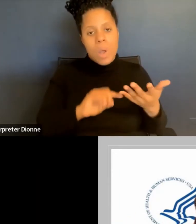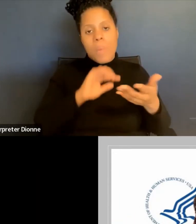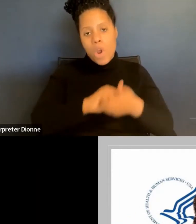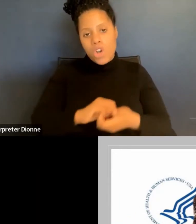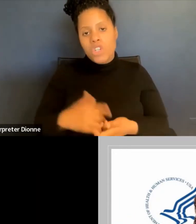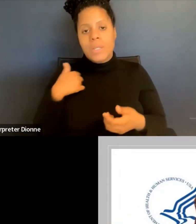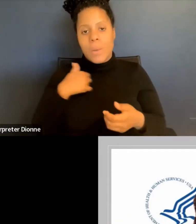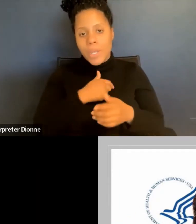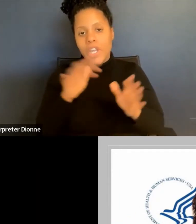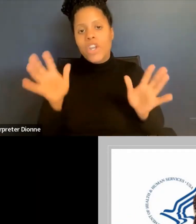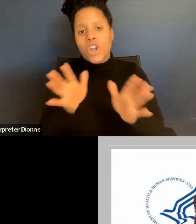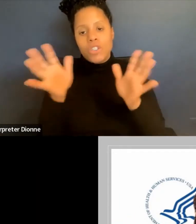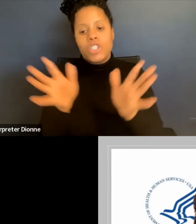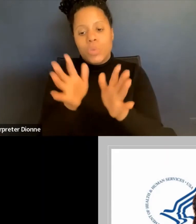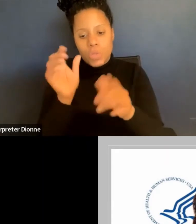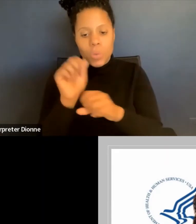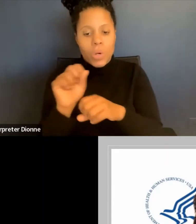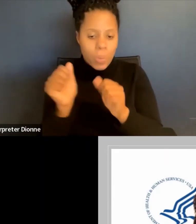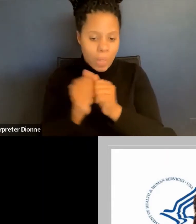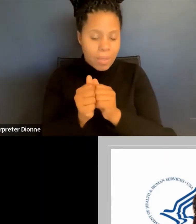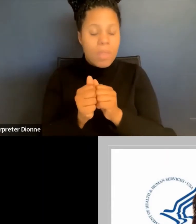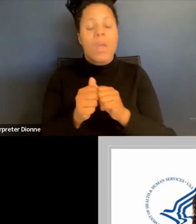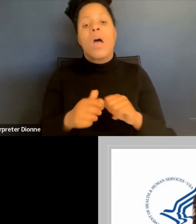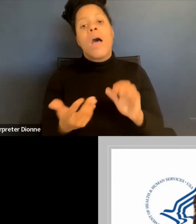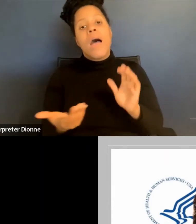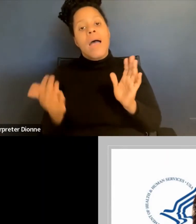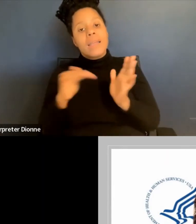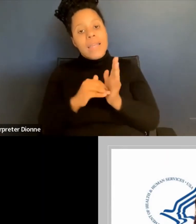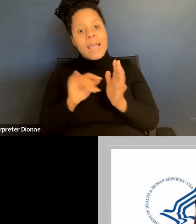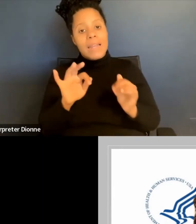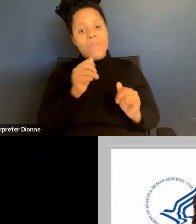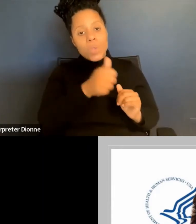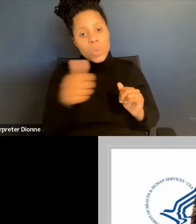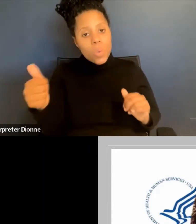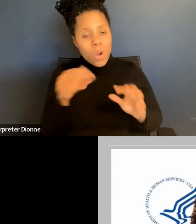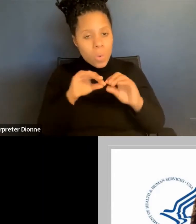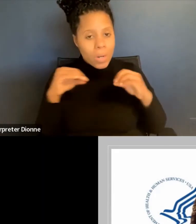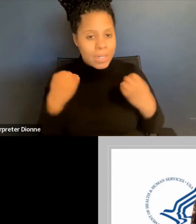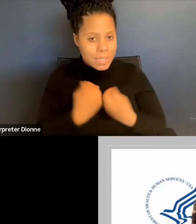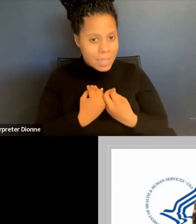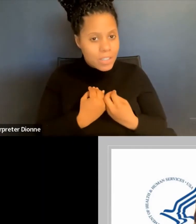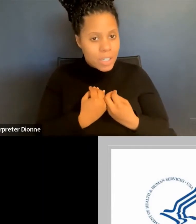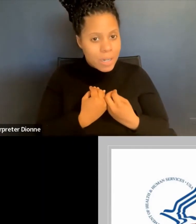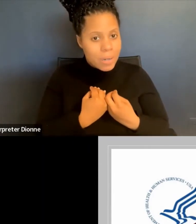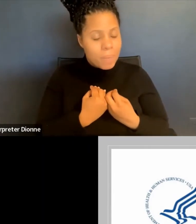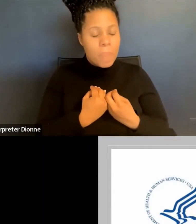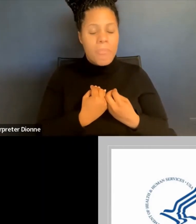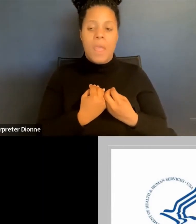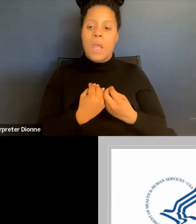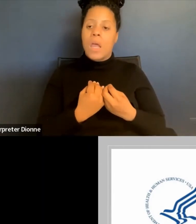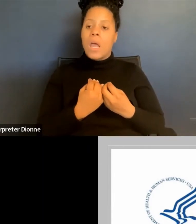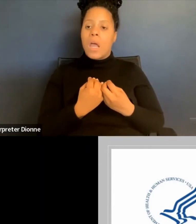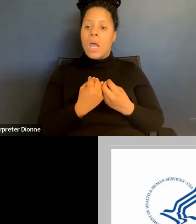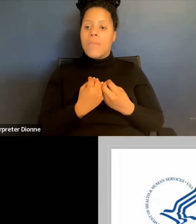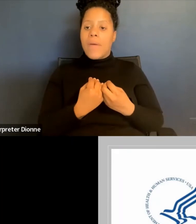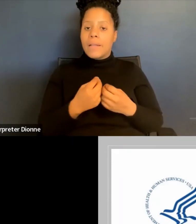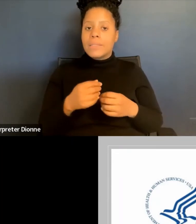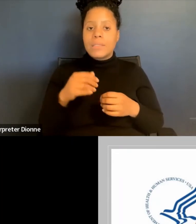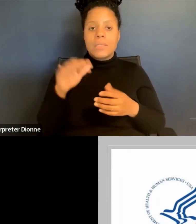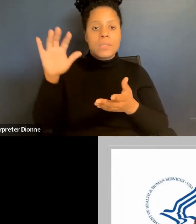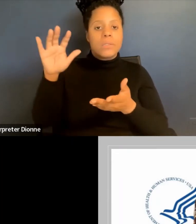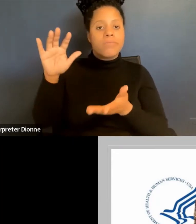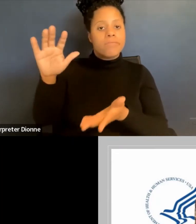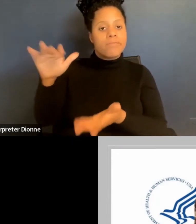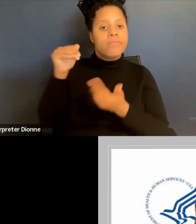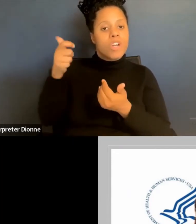So again, if you are an organization that, is a grantee, is part of our